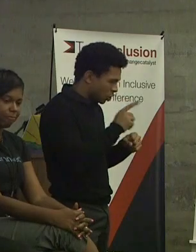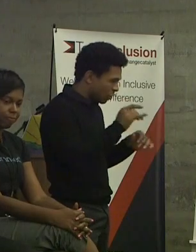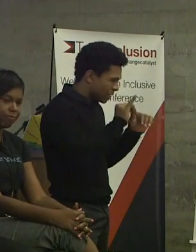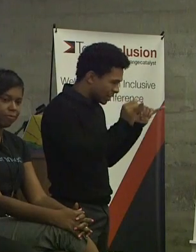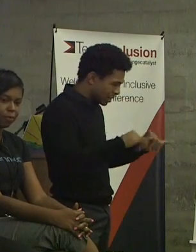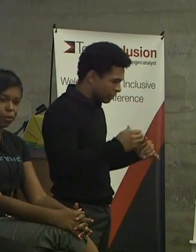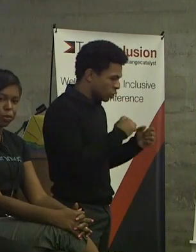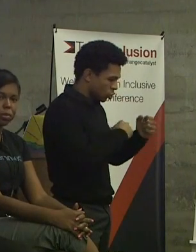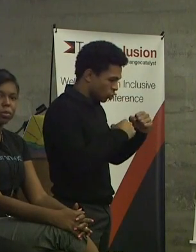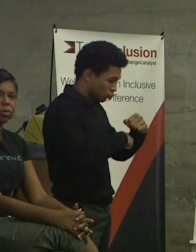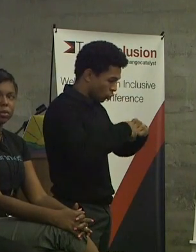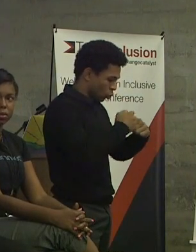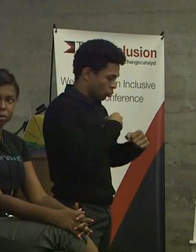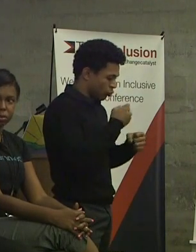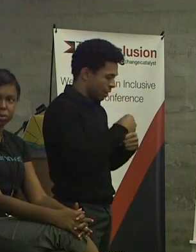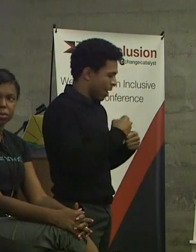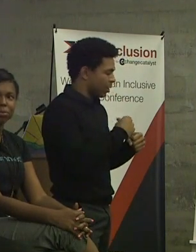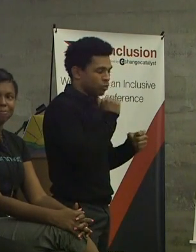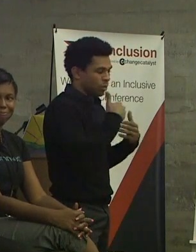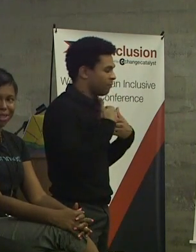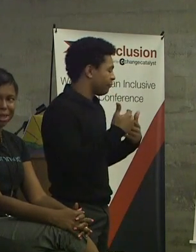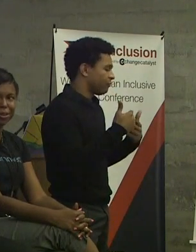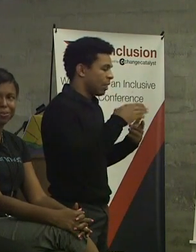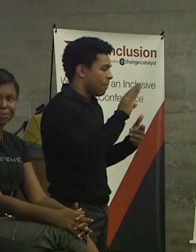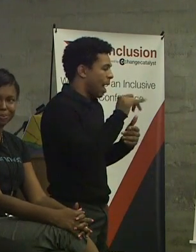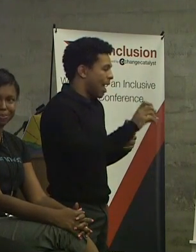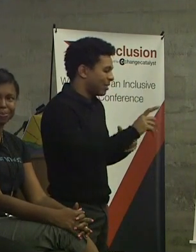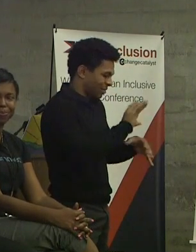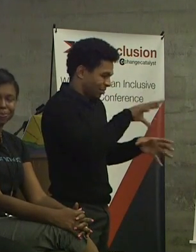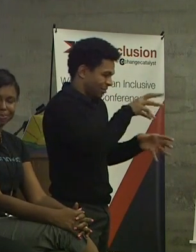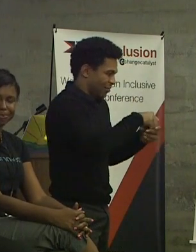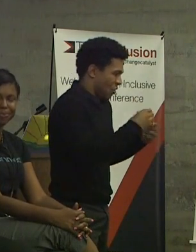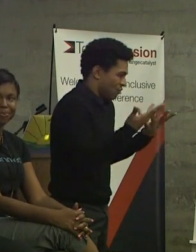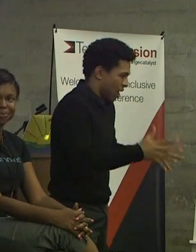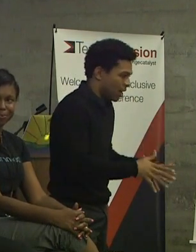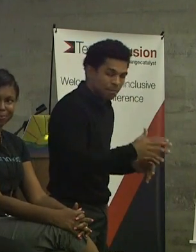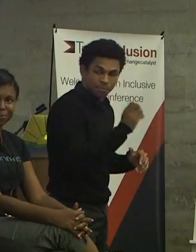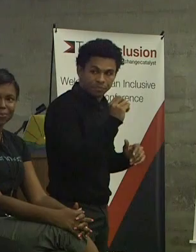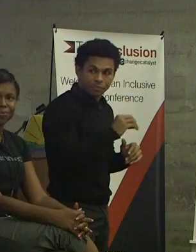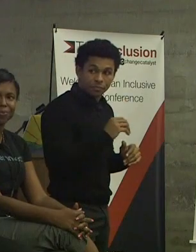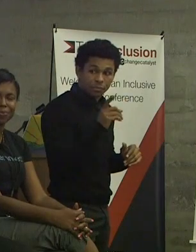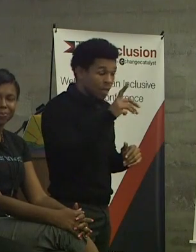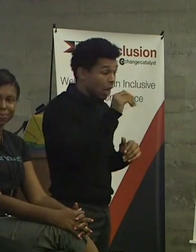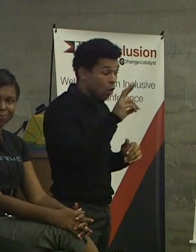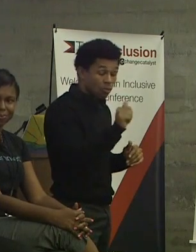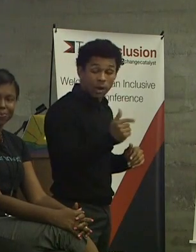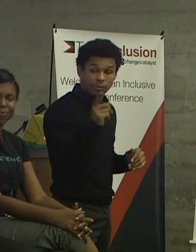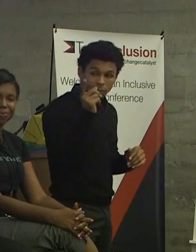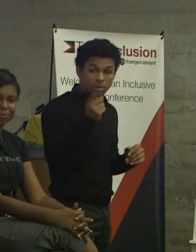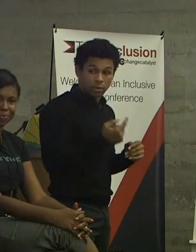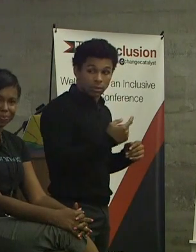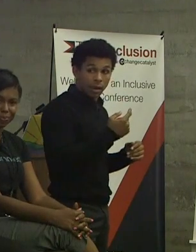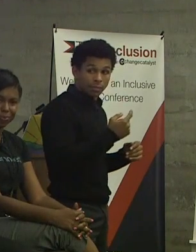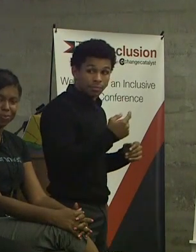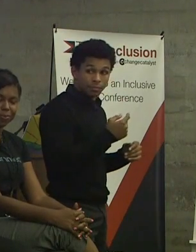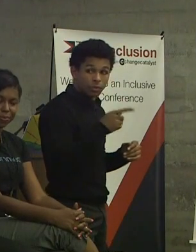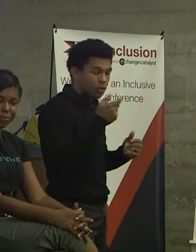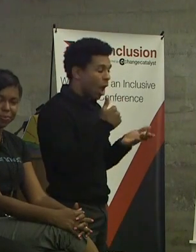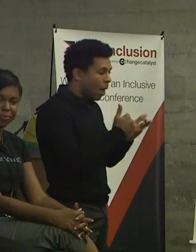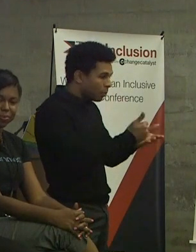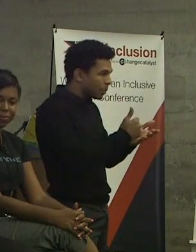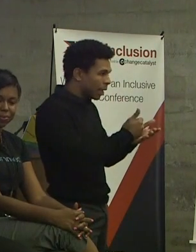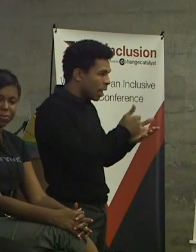structures we're creating don't have biases baked in? And Laura, I'd love to start with you, because I know that what you're doing is partly helping companies